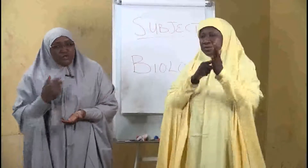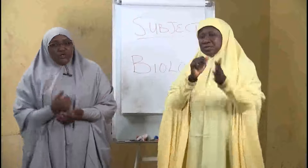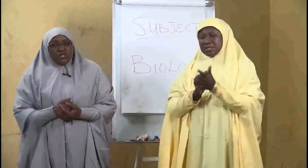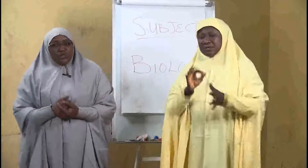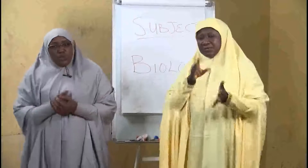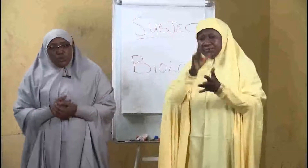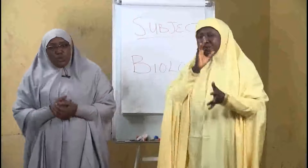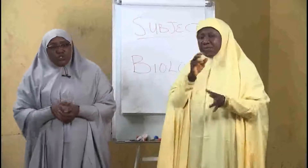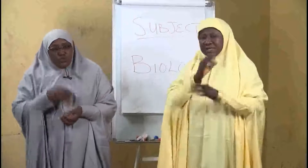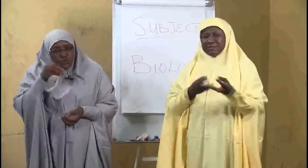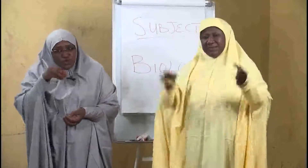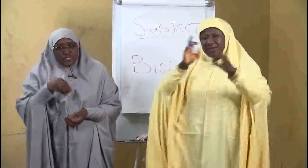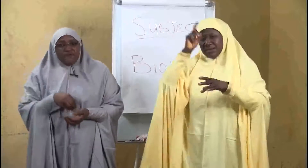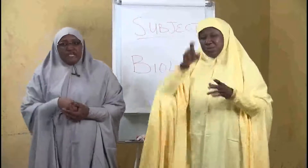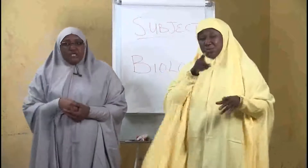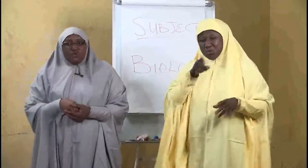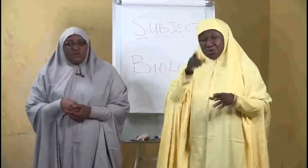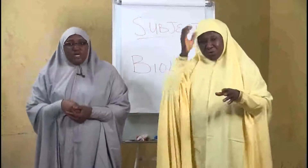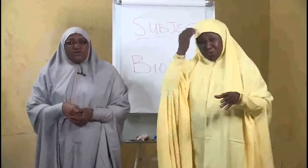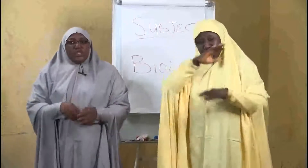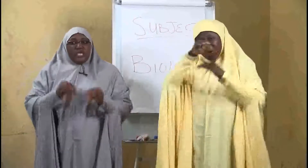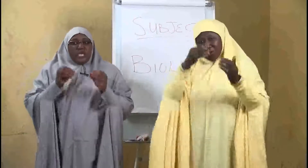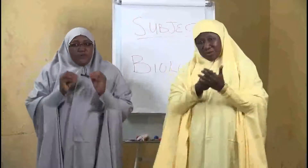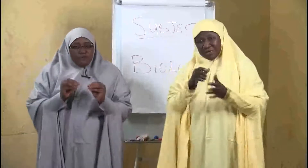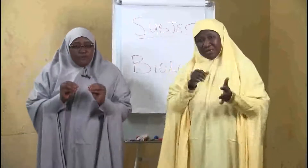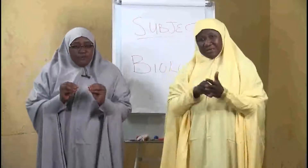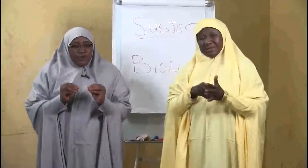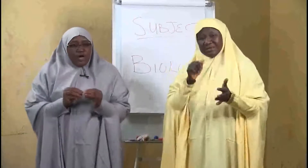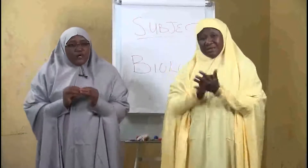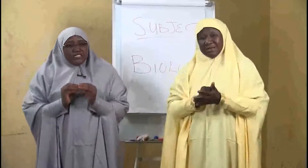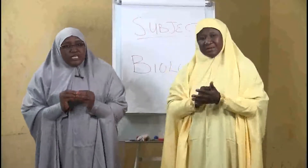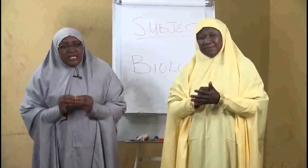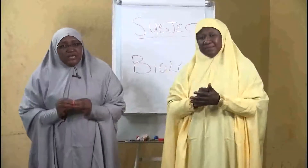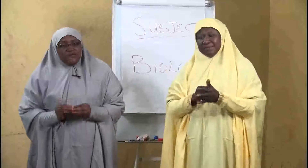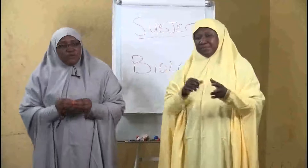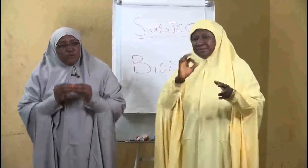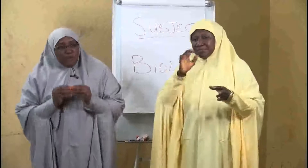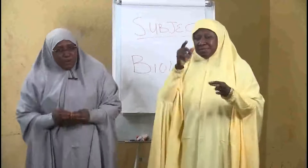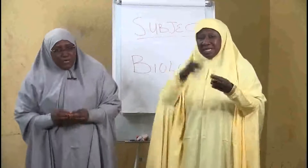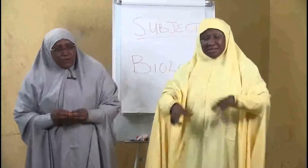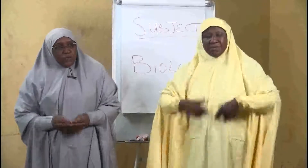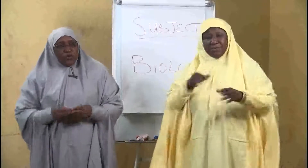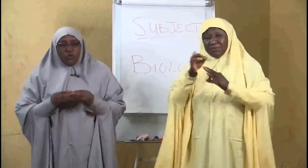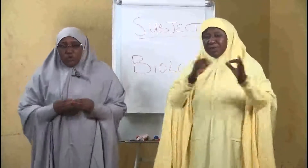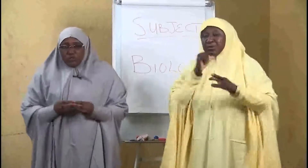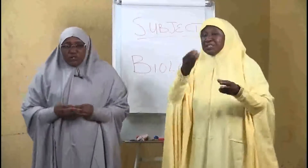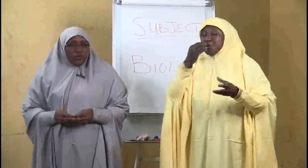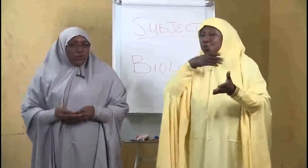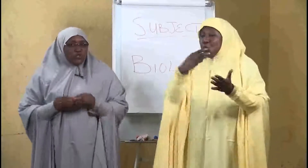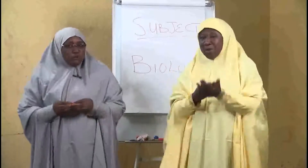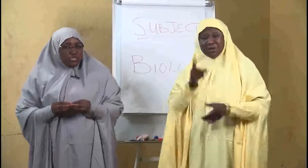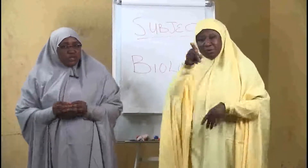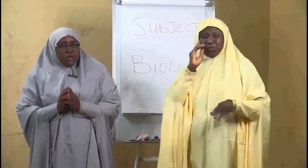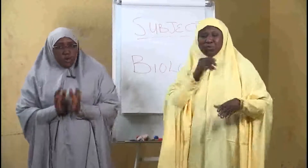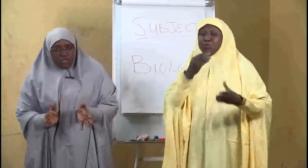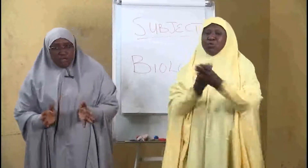My student, you all know it. You yourself as a human being, if you are not taking in food properly, you know your growth is not going